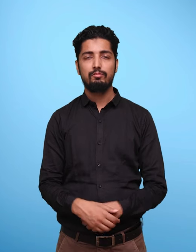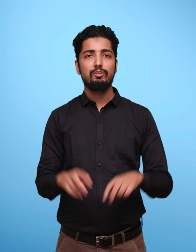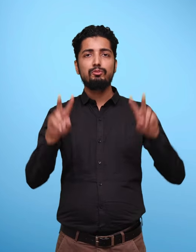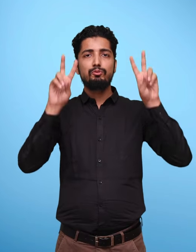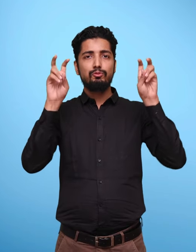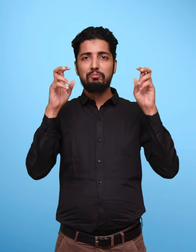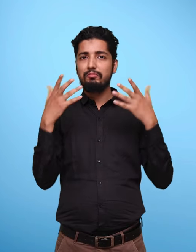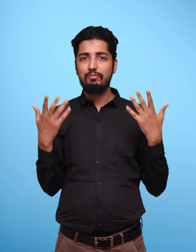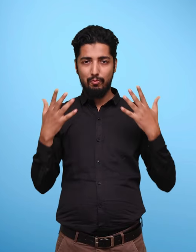Parts of the body.